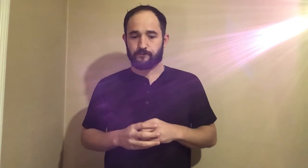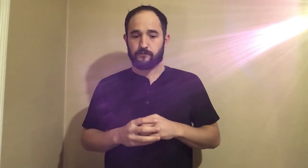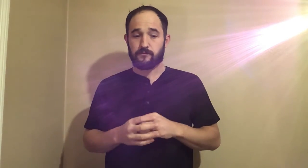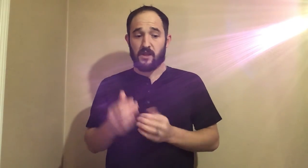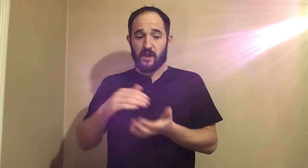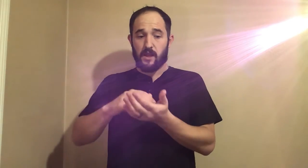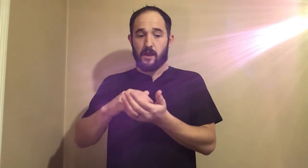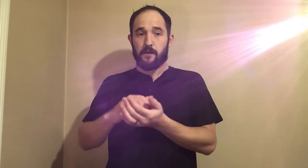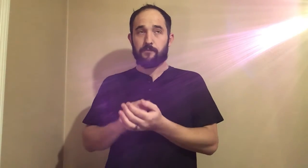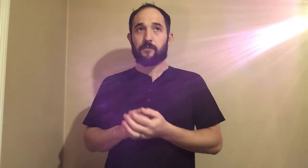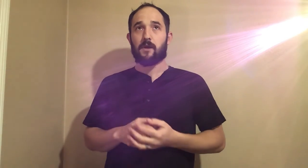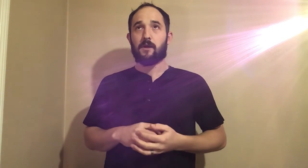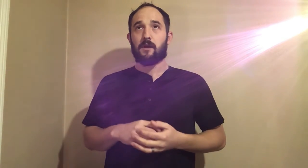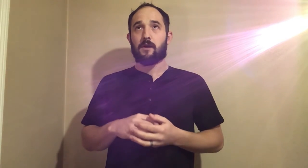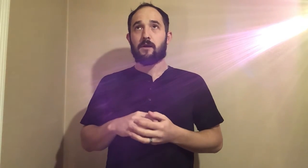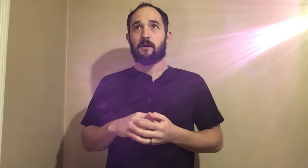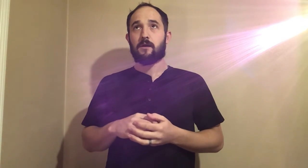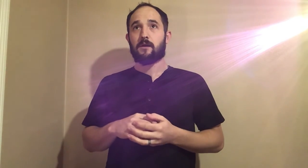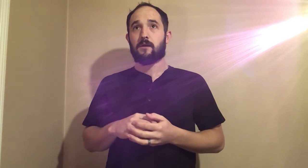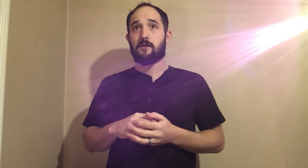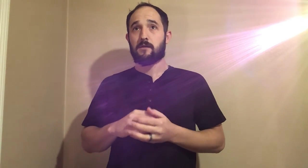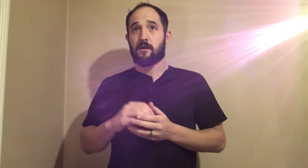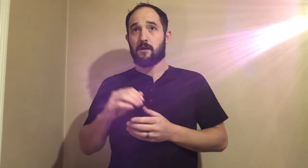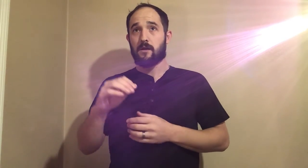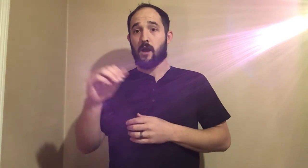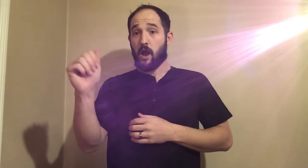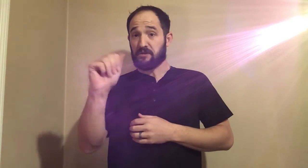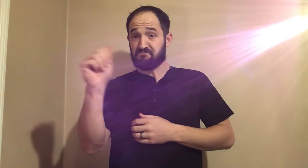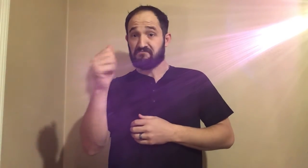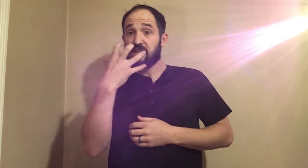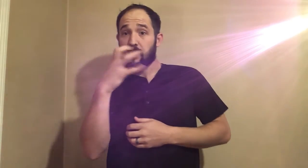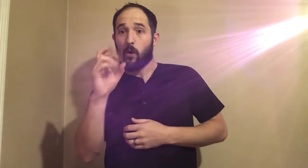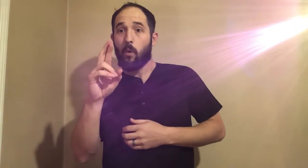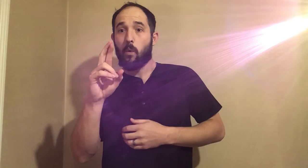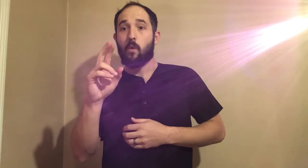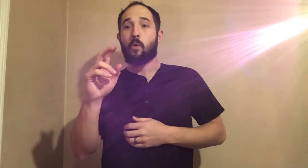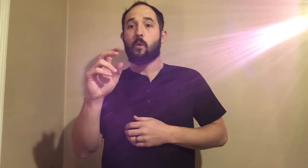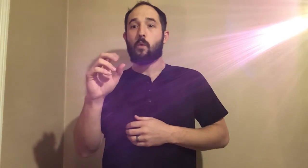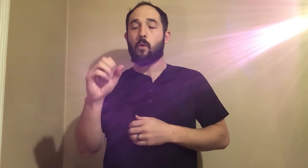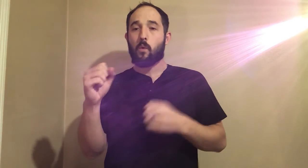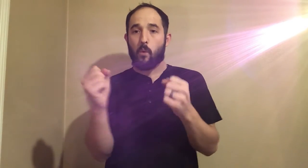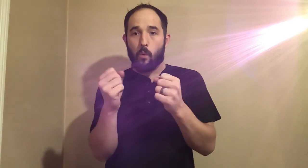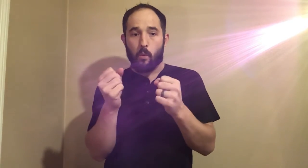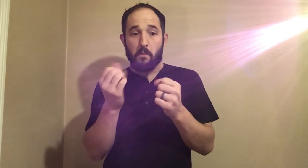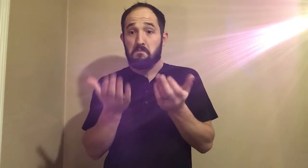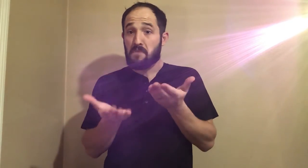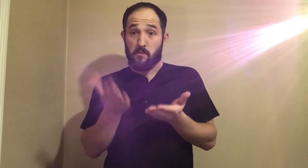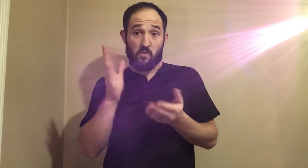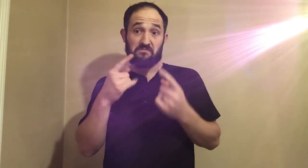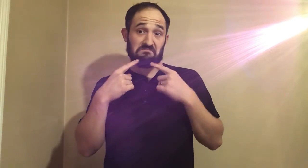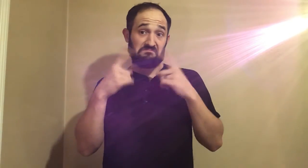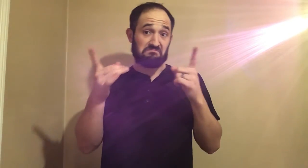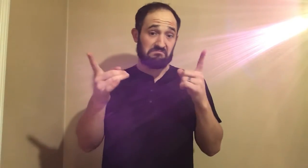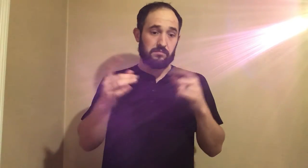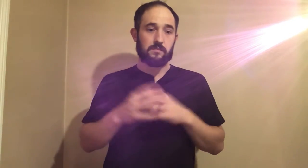Osteoarthritis, application of heat or cold may work. Positioning might work. There might be some swelling like in a